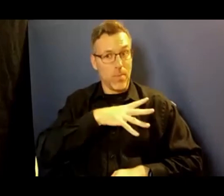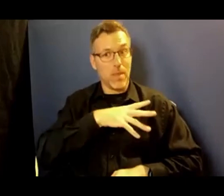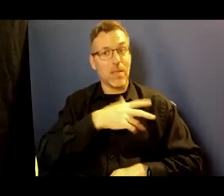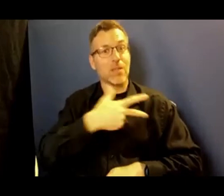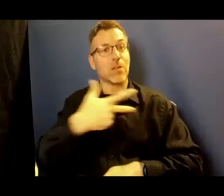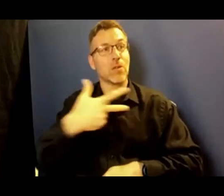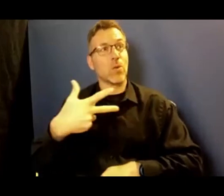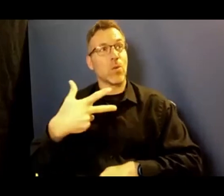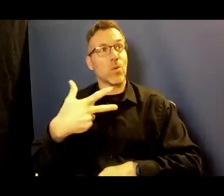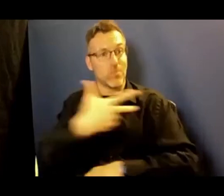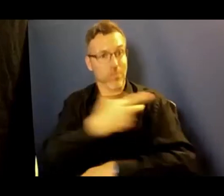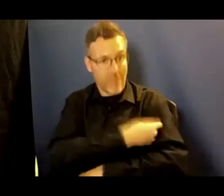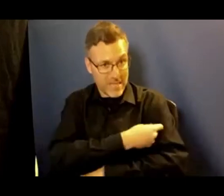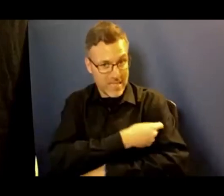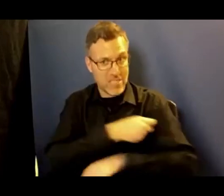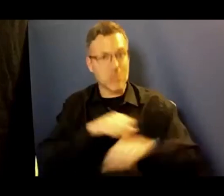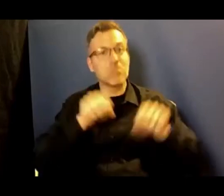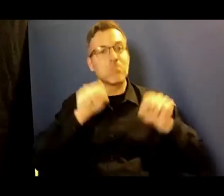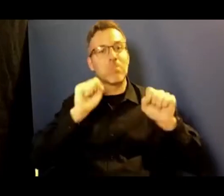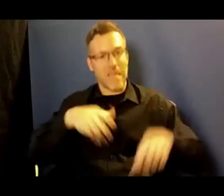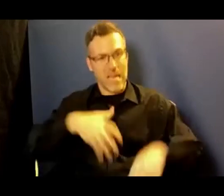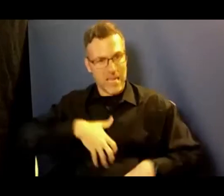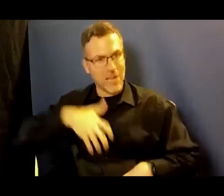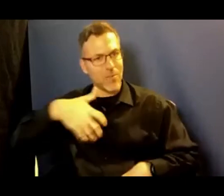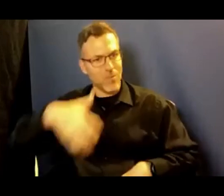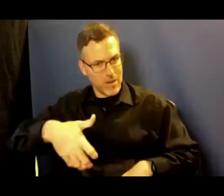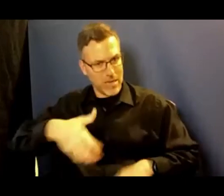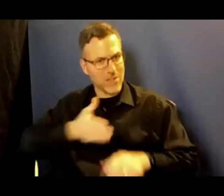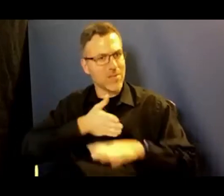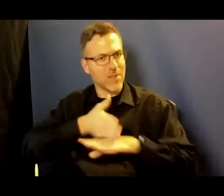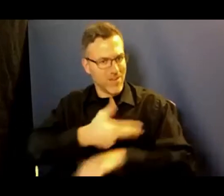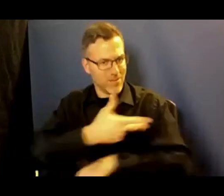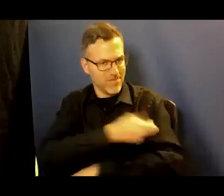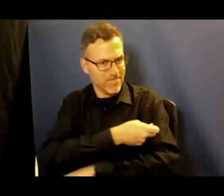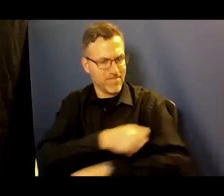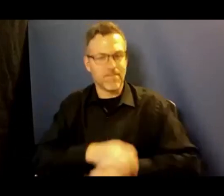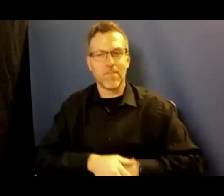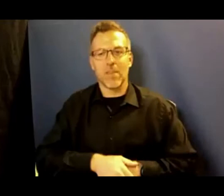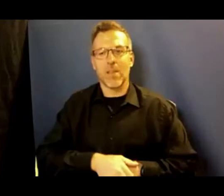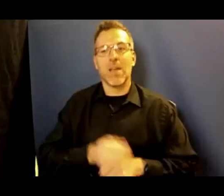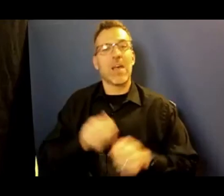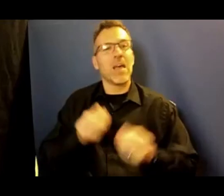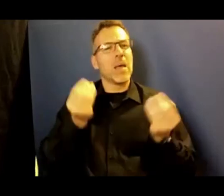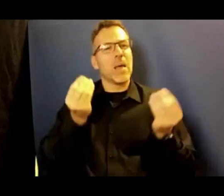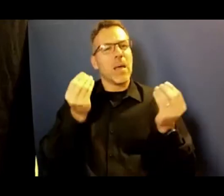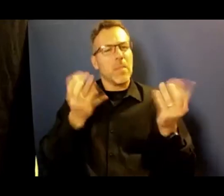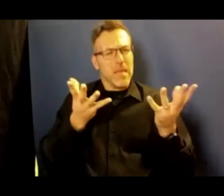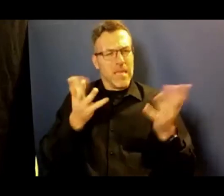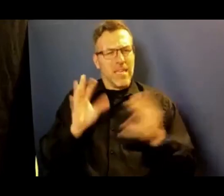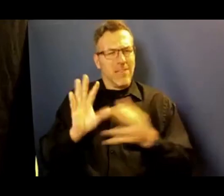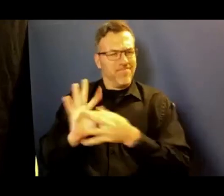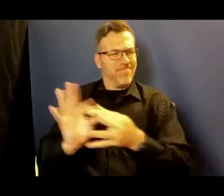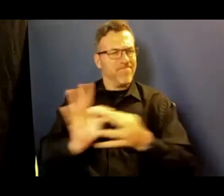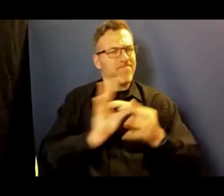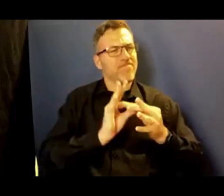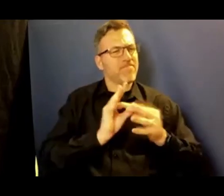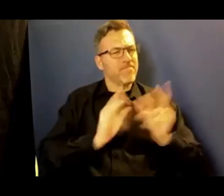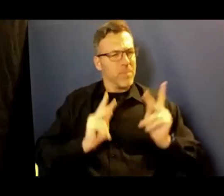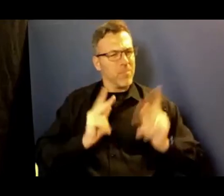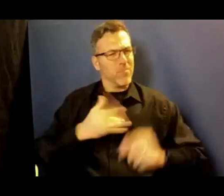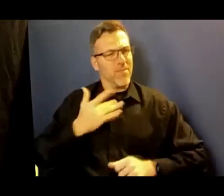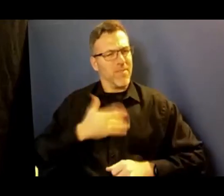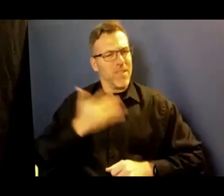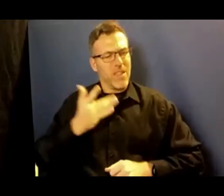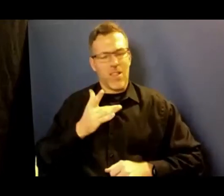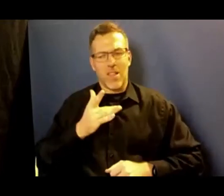post vaccination. There's been a lot of stories about irregular menstrual cycles in women. And